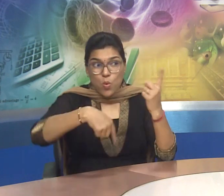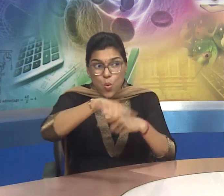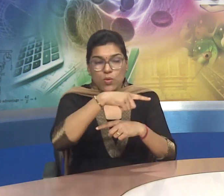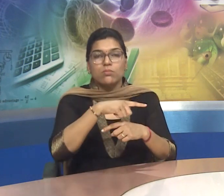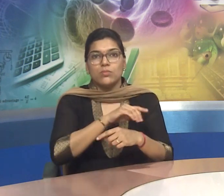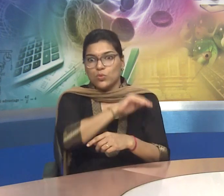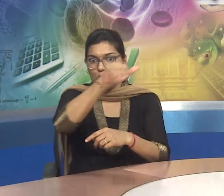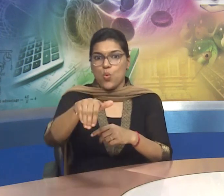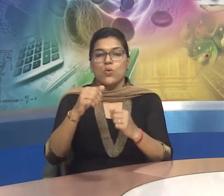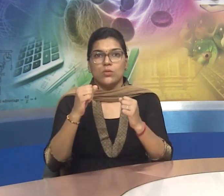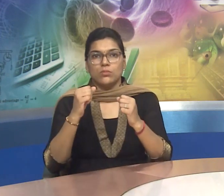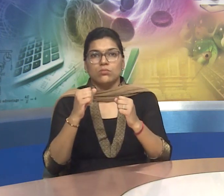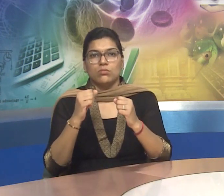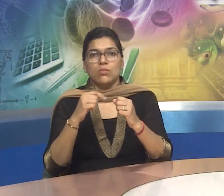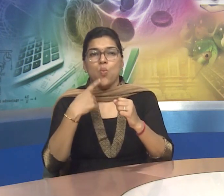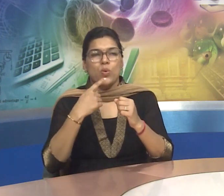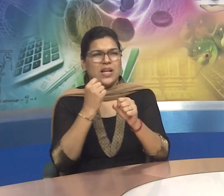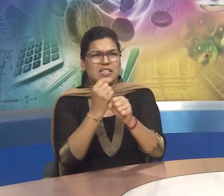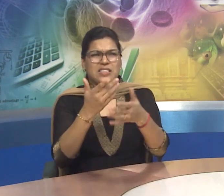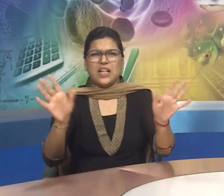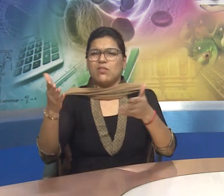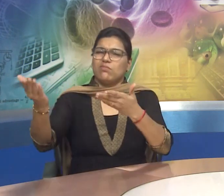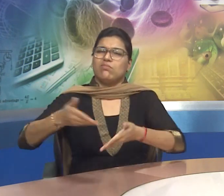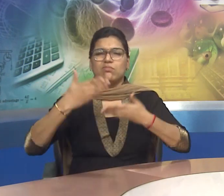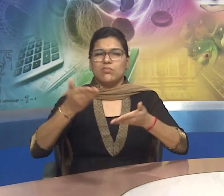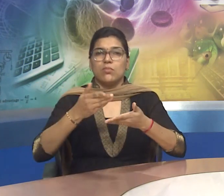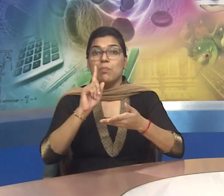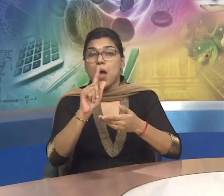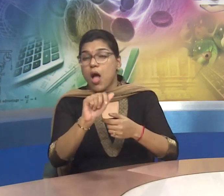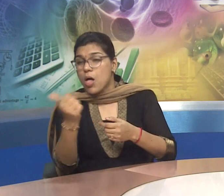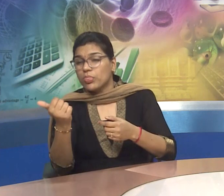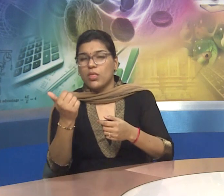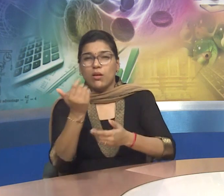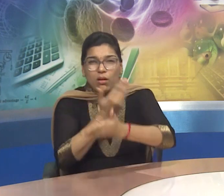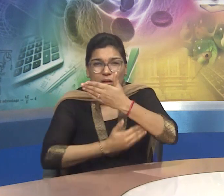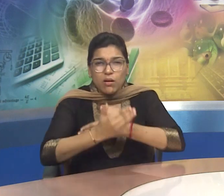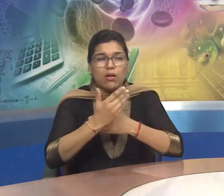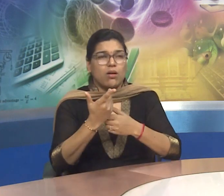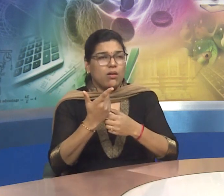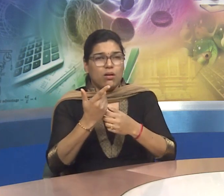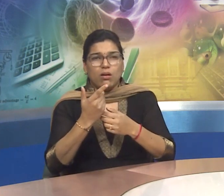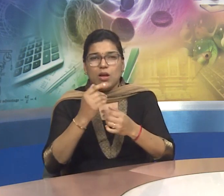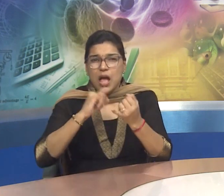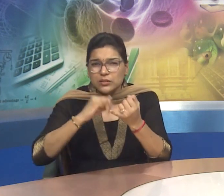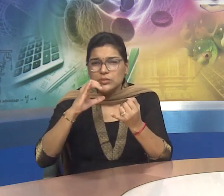seats for all these categories which we just discussed. In the